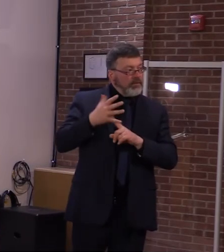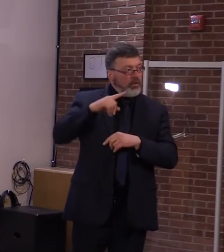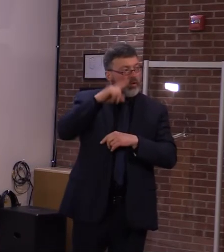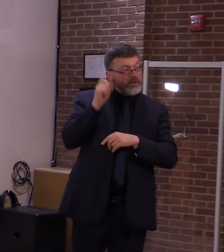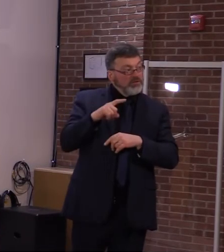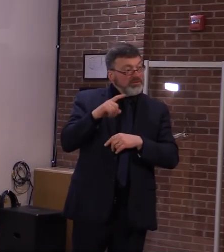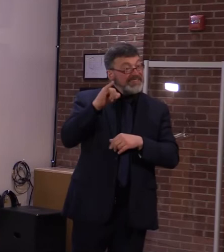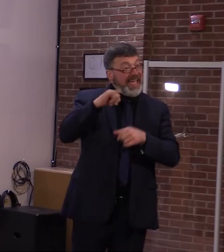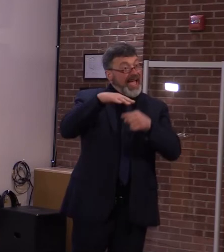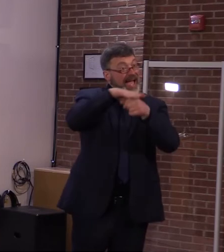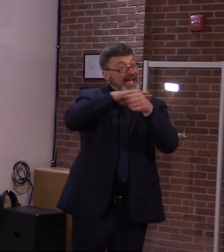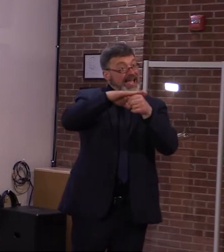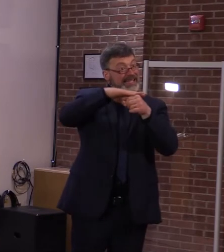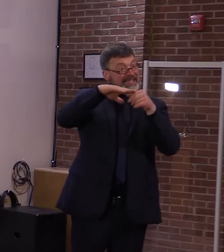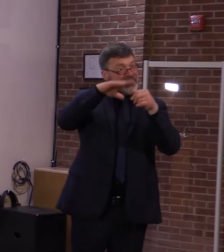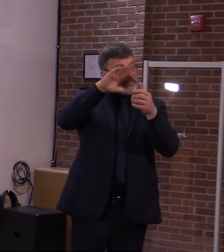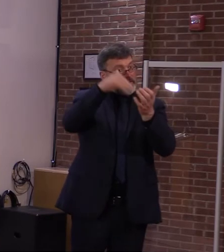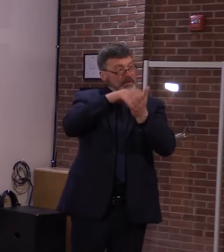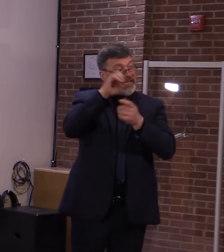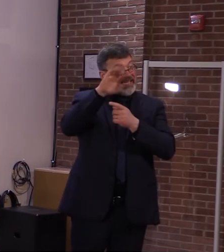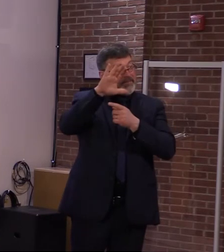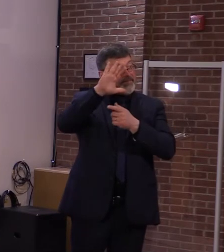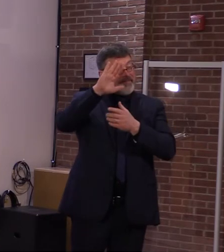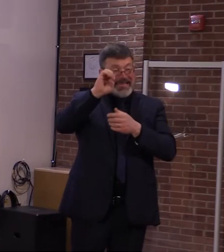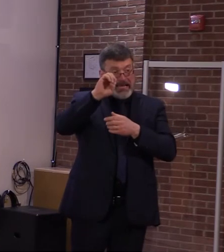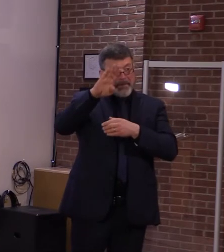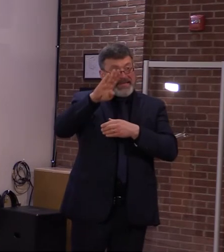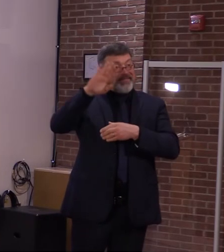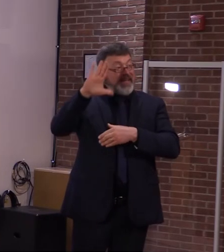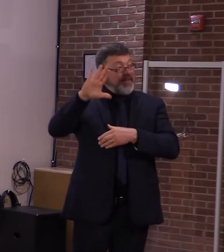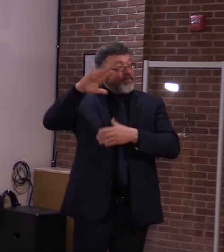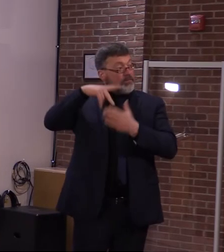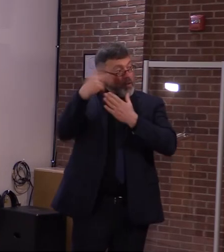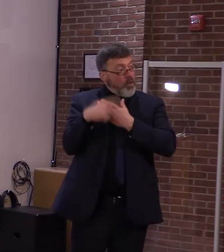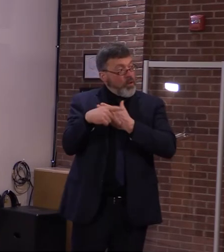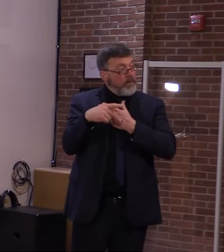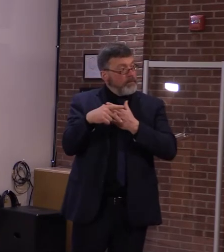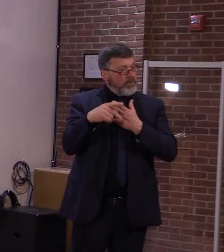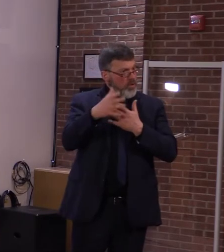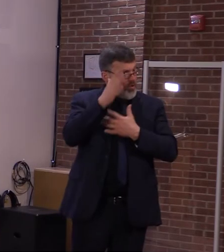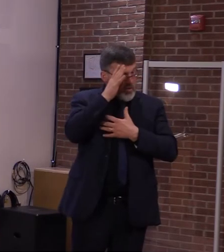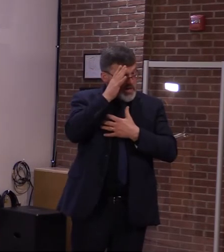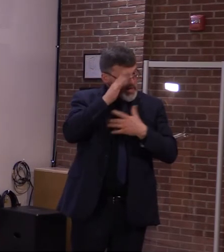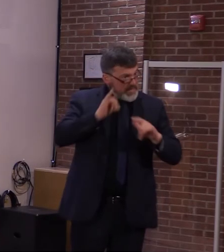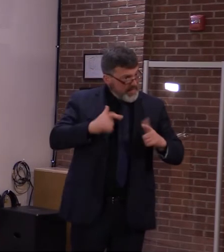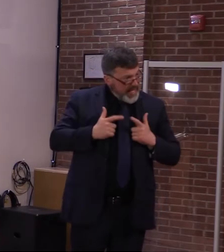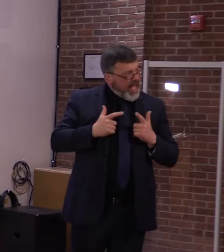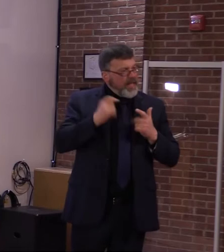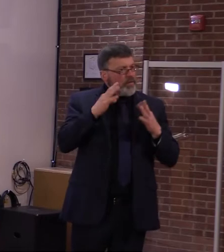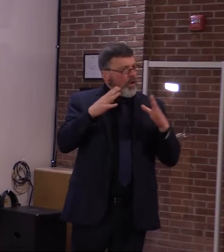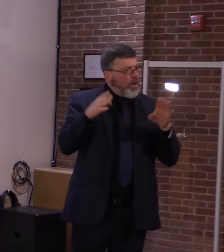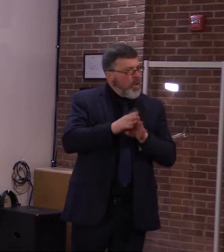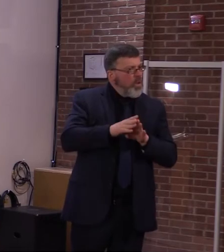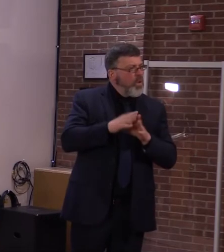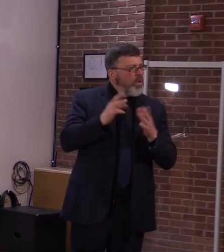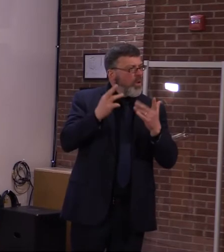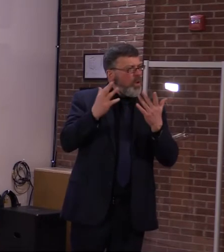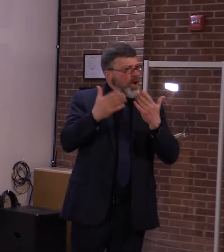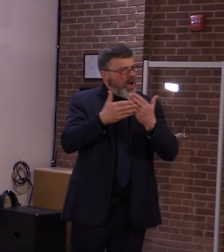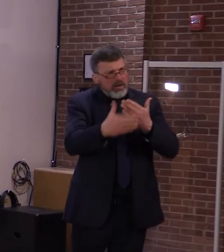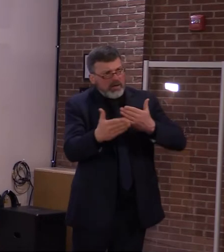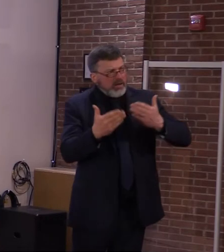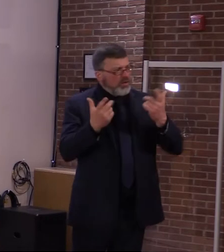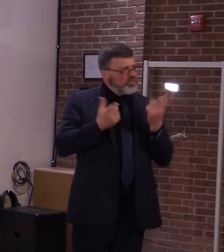quick as we possibly can. Commissioner Pichek, do you have a timeline for that, or are we still waiting to hear? I mean, this doesn't mean